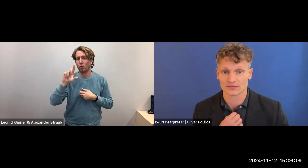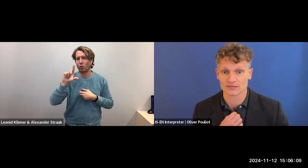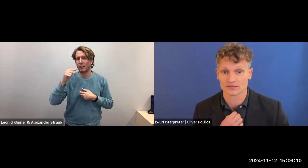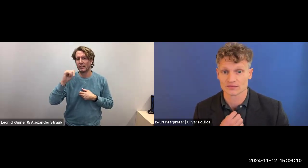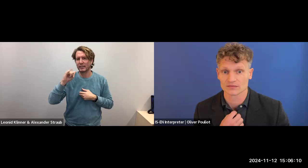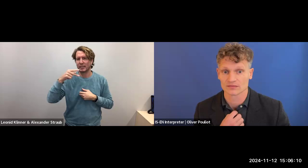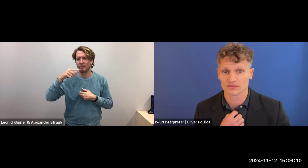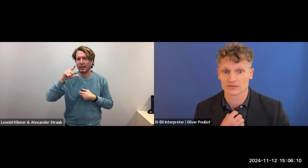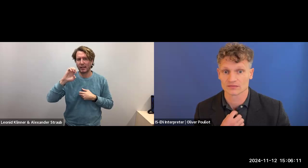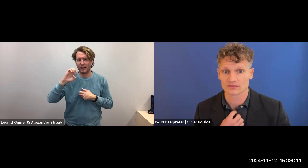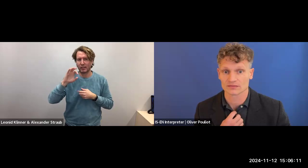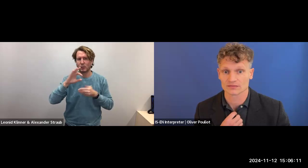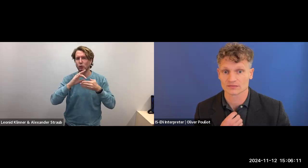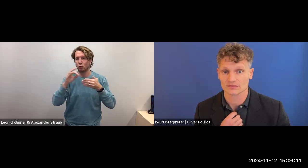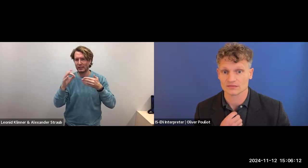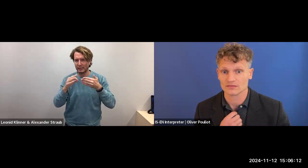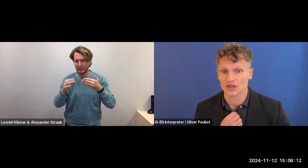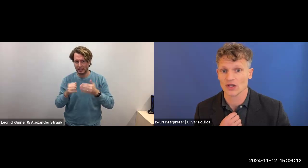answers.